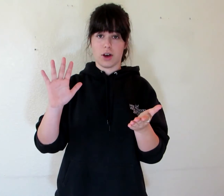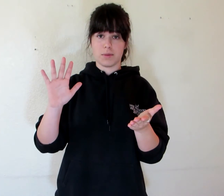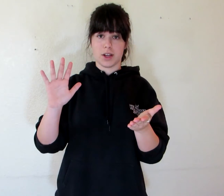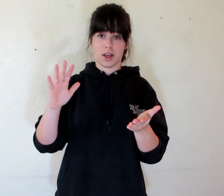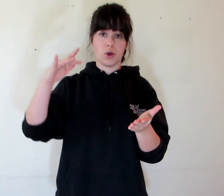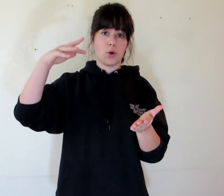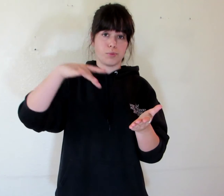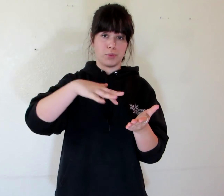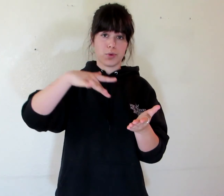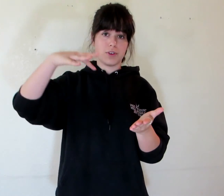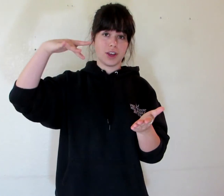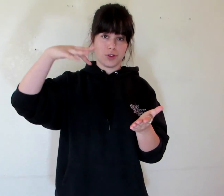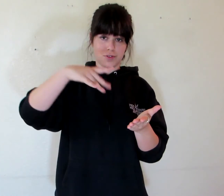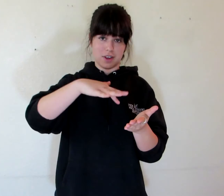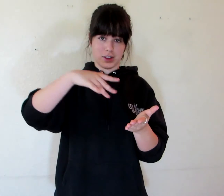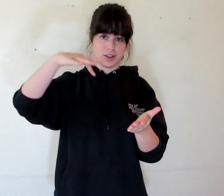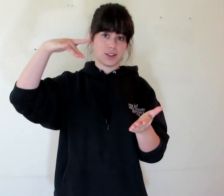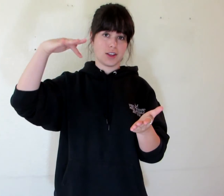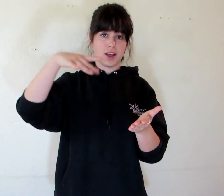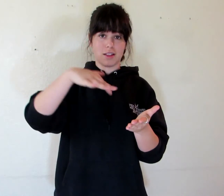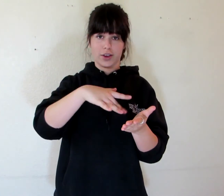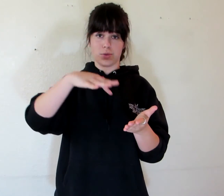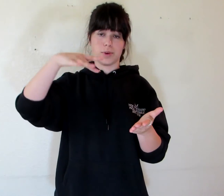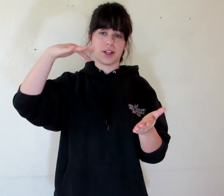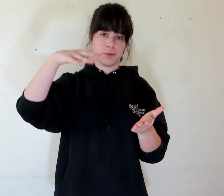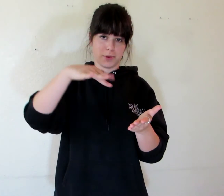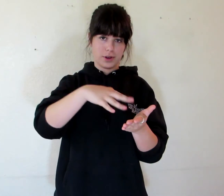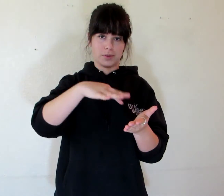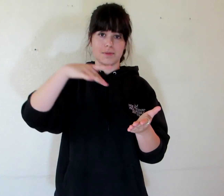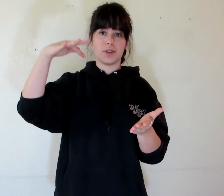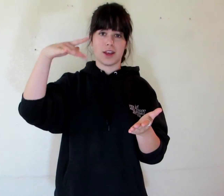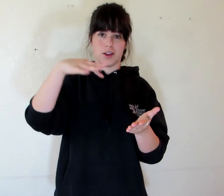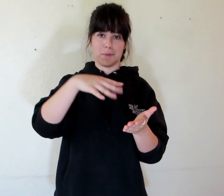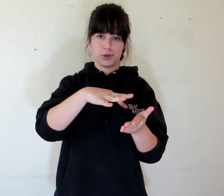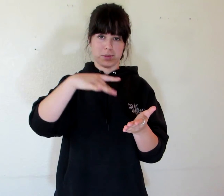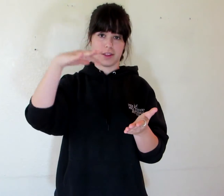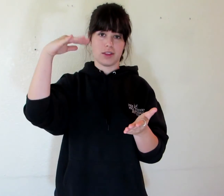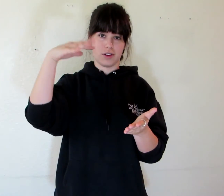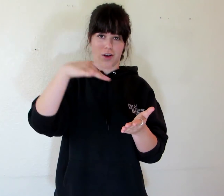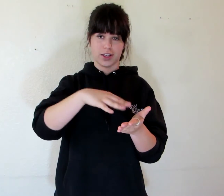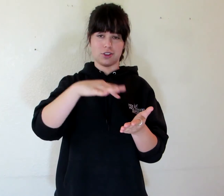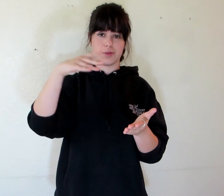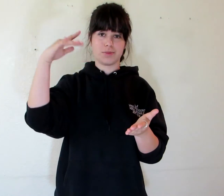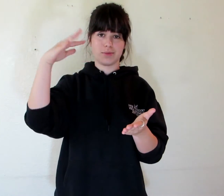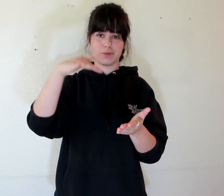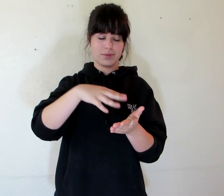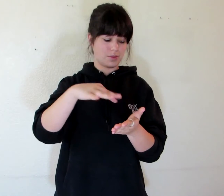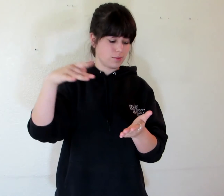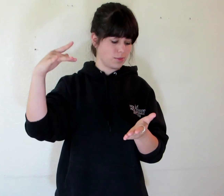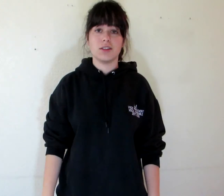dominant hand, moving your fingers like you're reading the book and absorbing the knowledge.